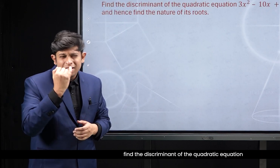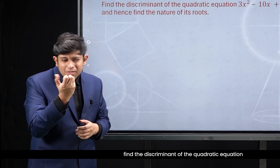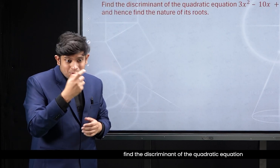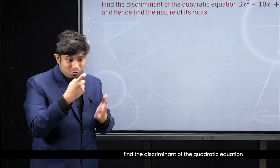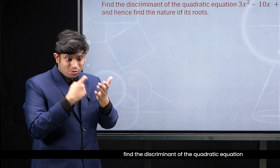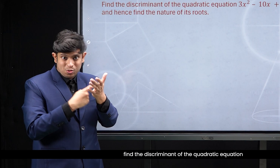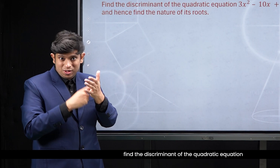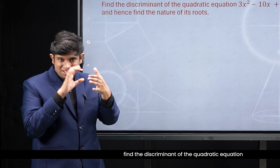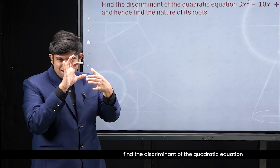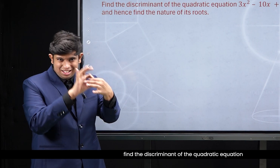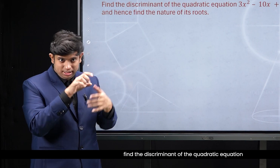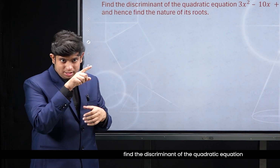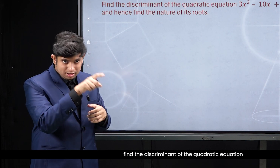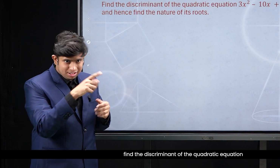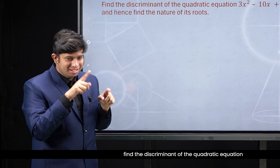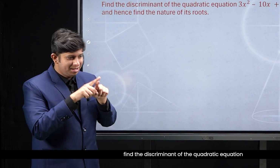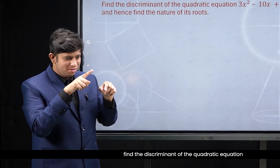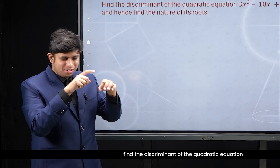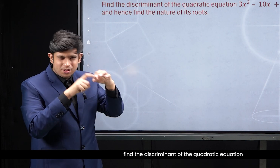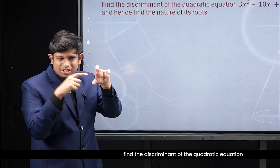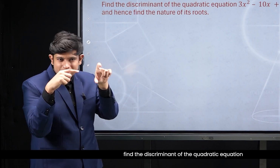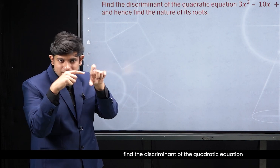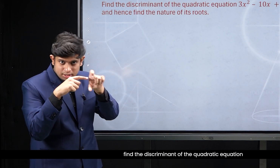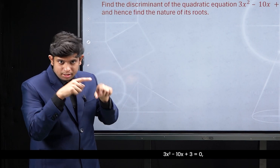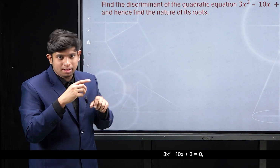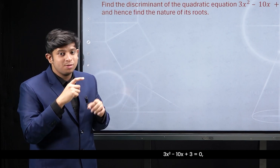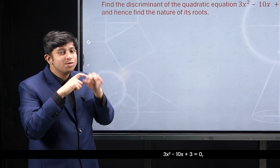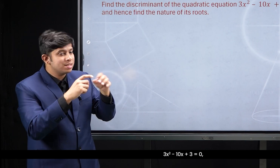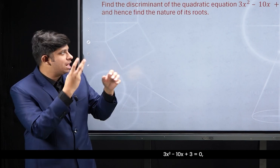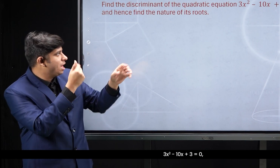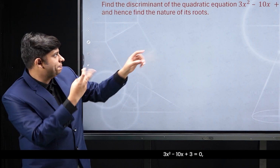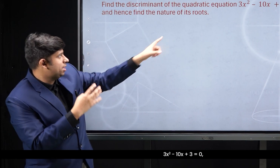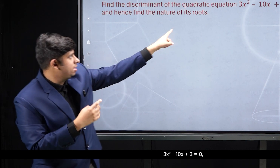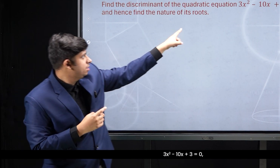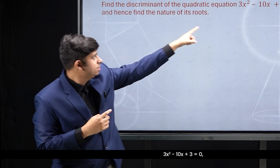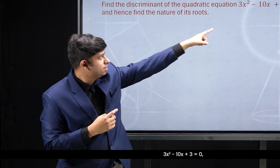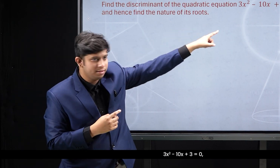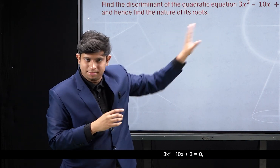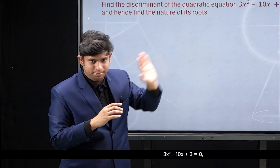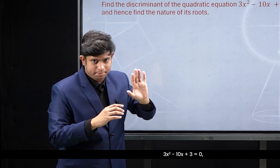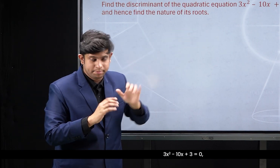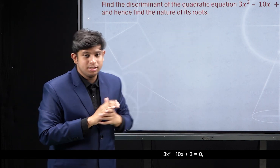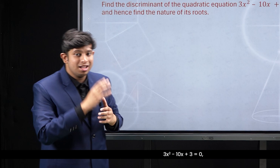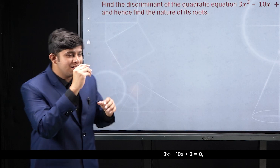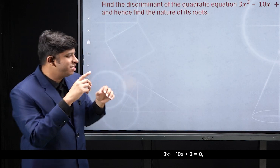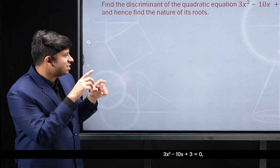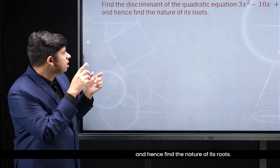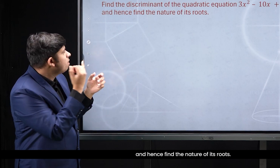find the discriminant of the quadratic equation 3x square minus 10x plus 3 equal to 0